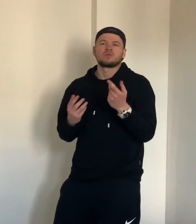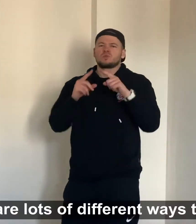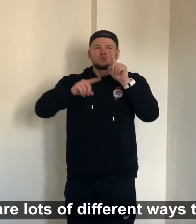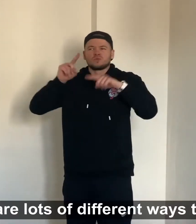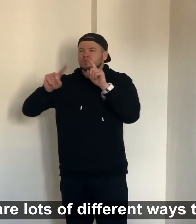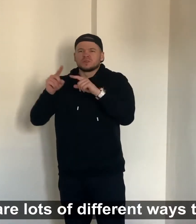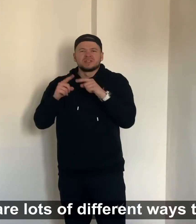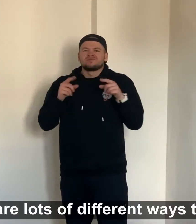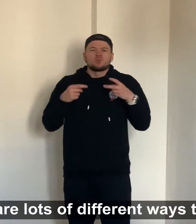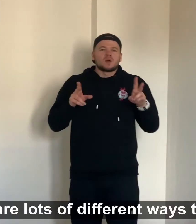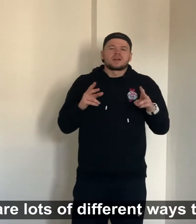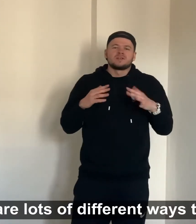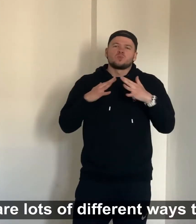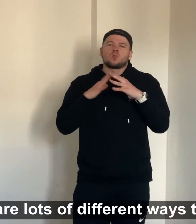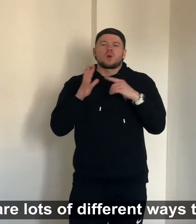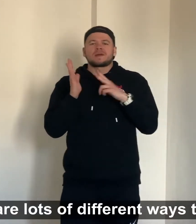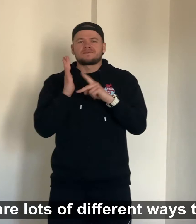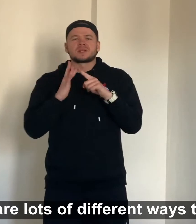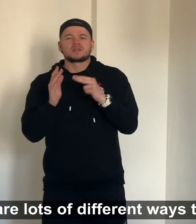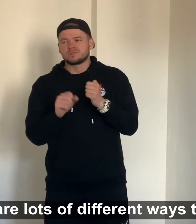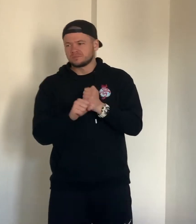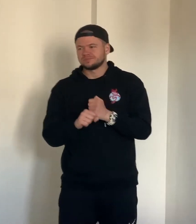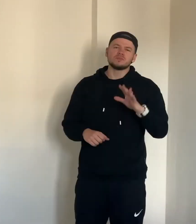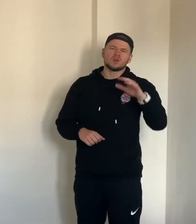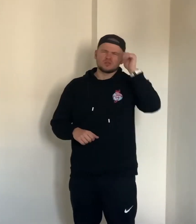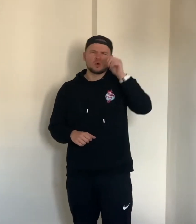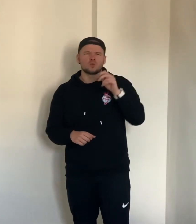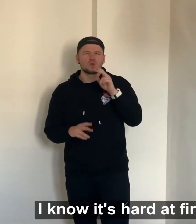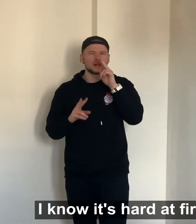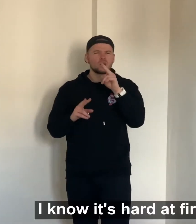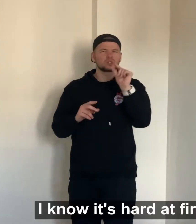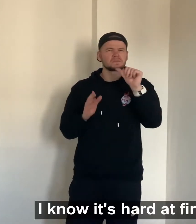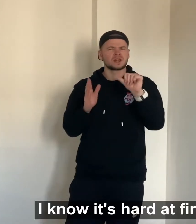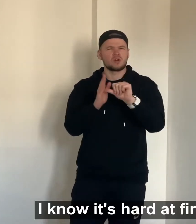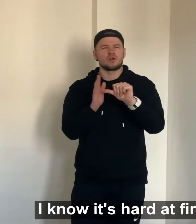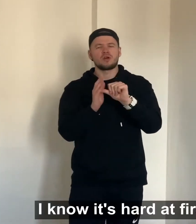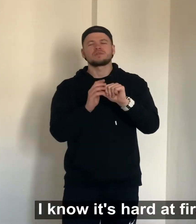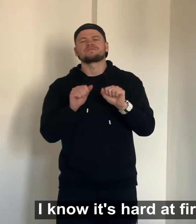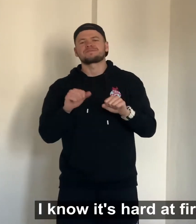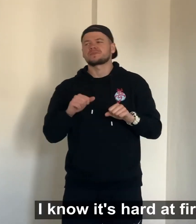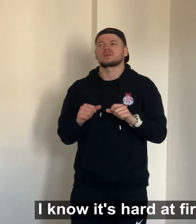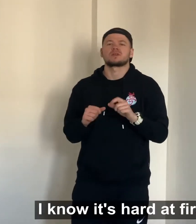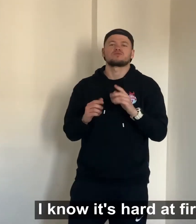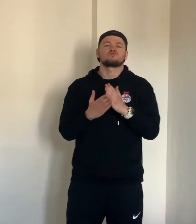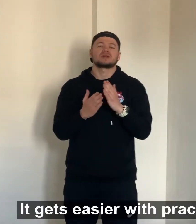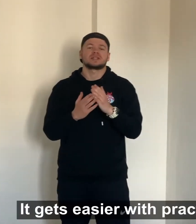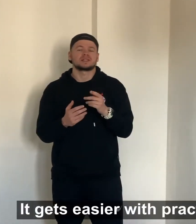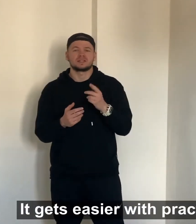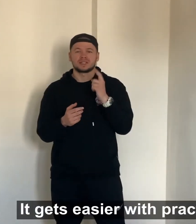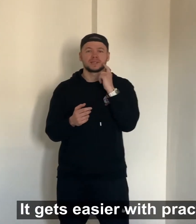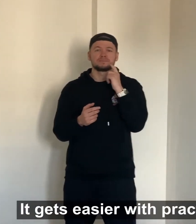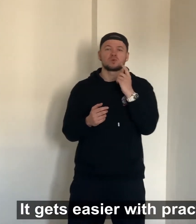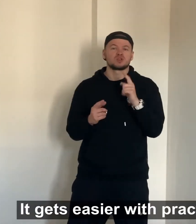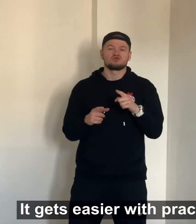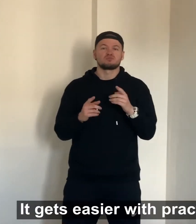There are lots of different ways to do waving. I know it's hard at first. It gets easier with